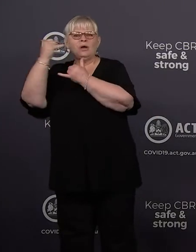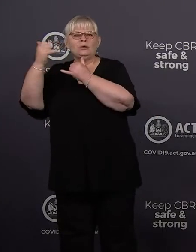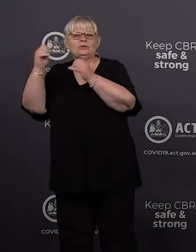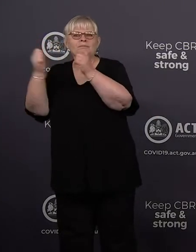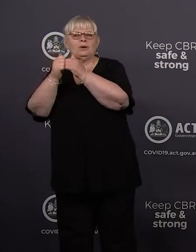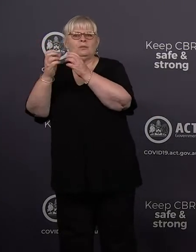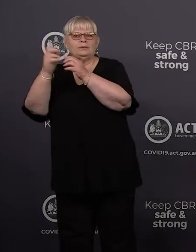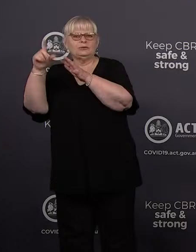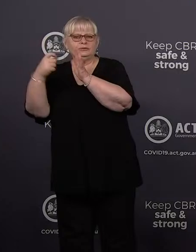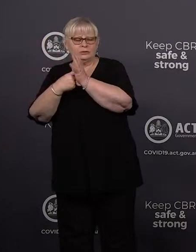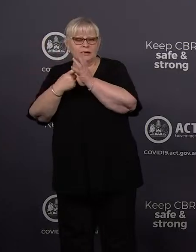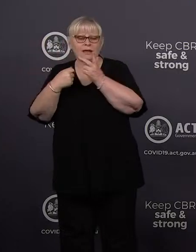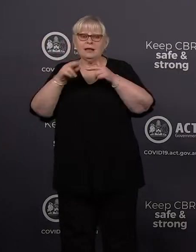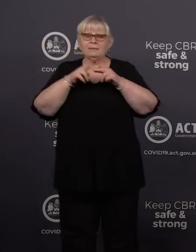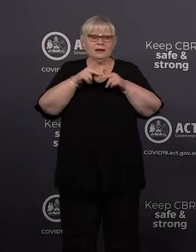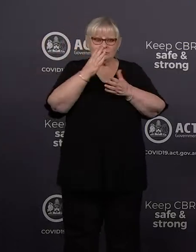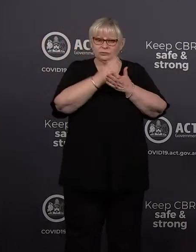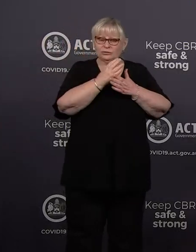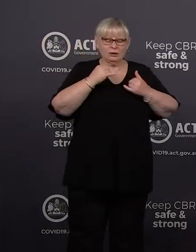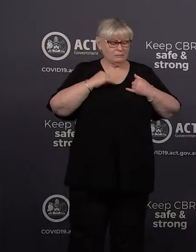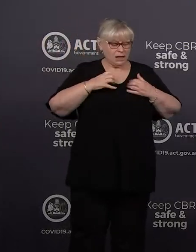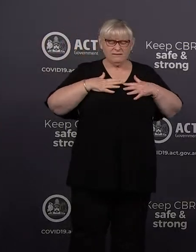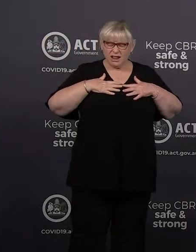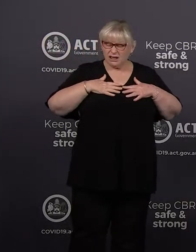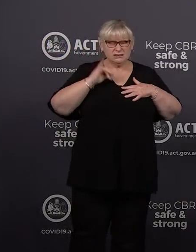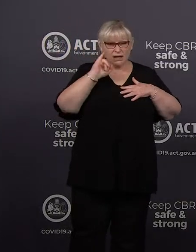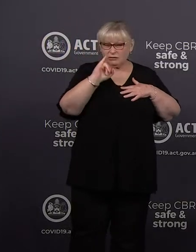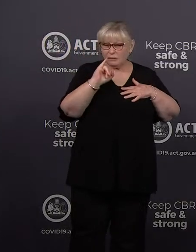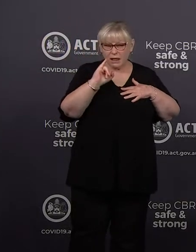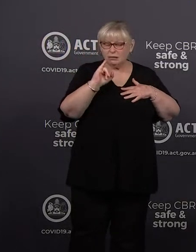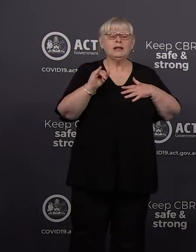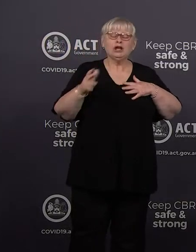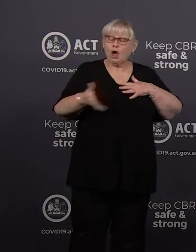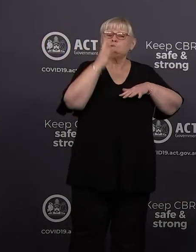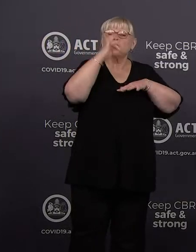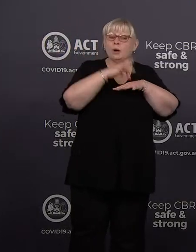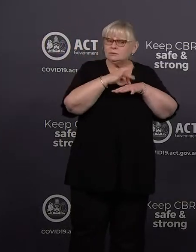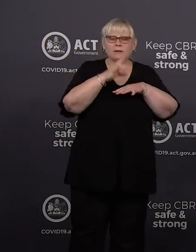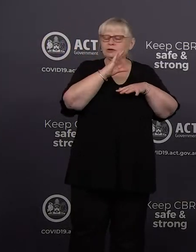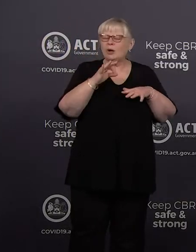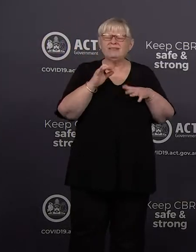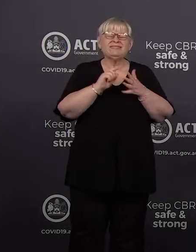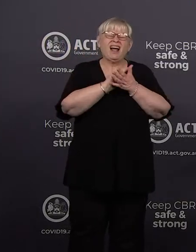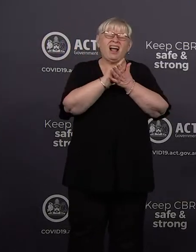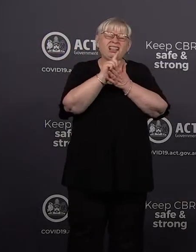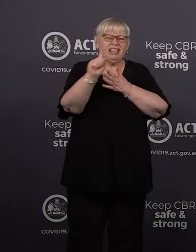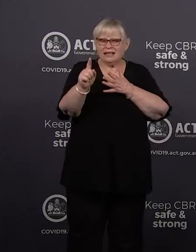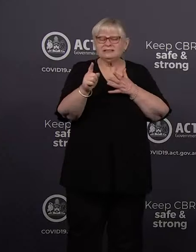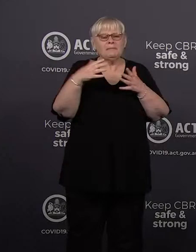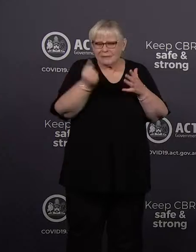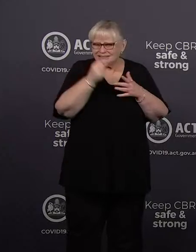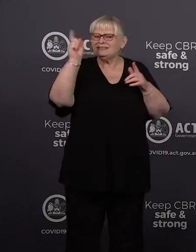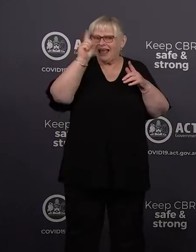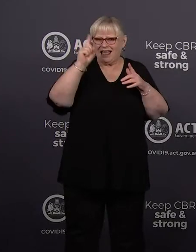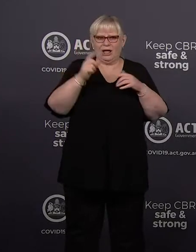need to go to hospital, please go to hospital. Please do not wait. You need to have that done.